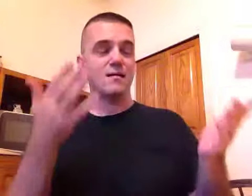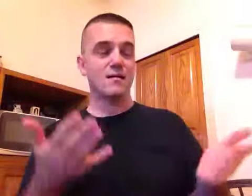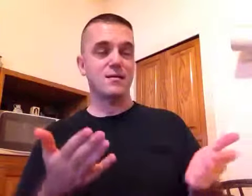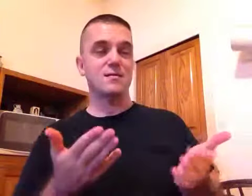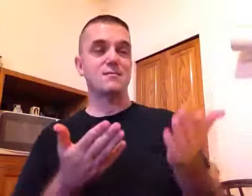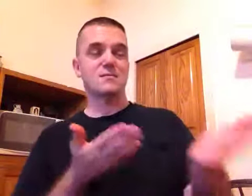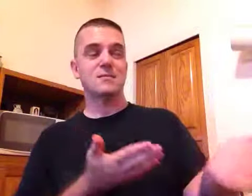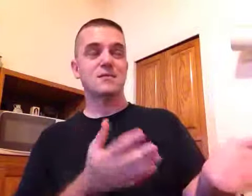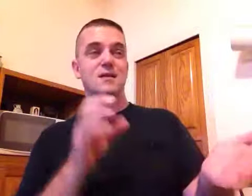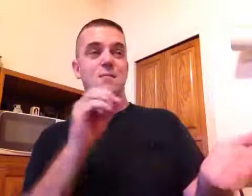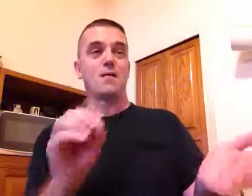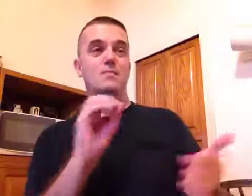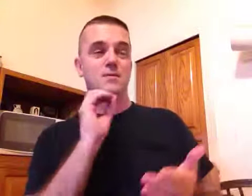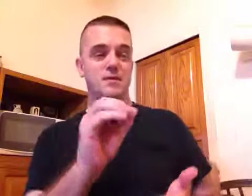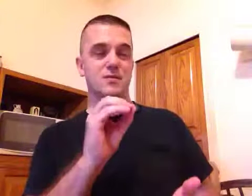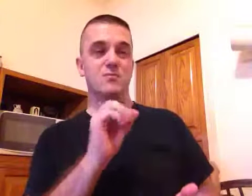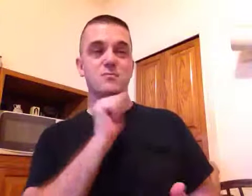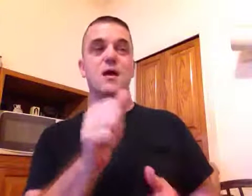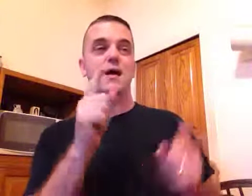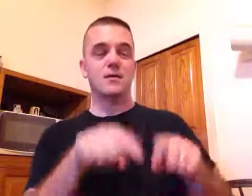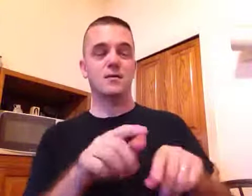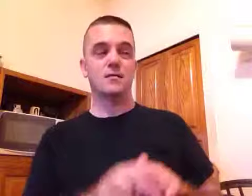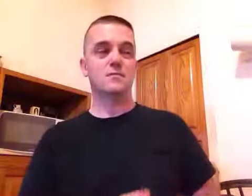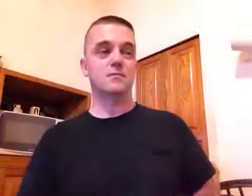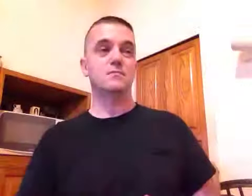about zero. It is zero.